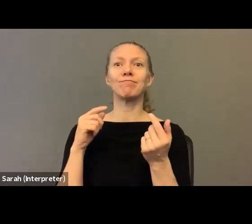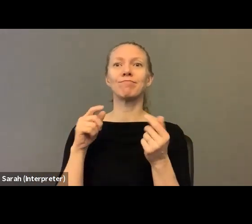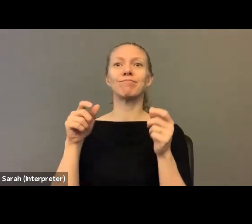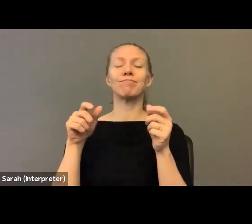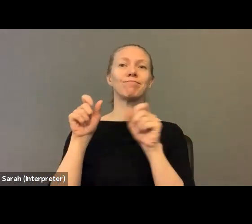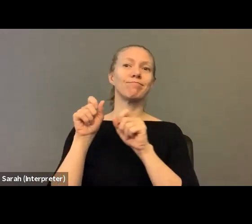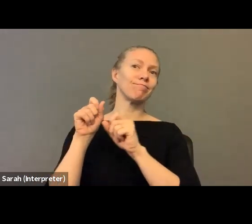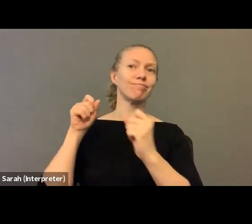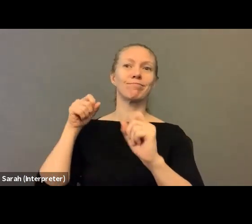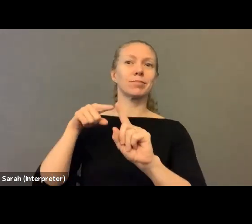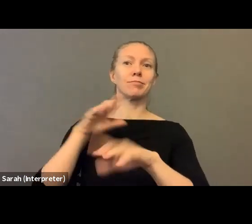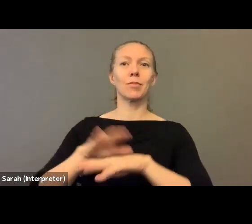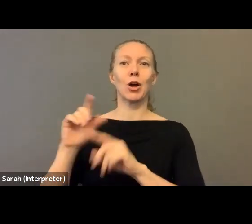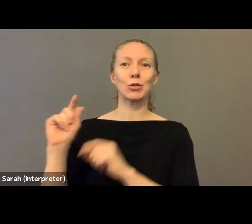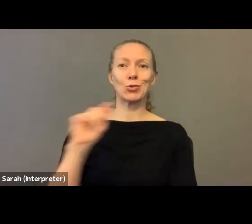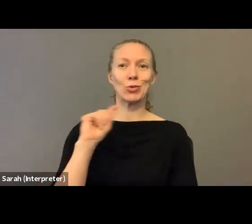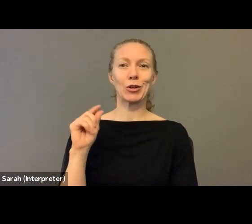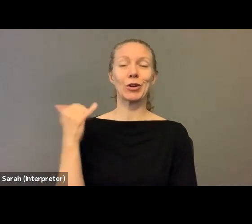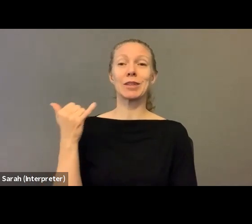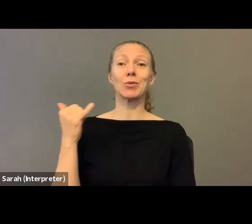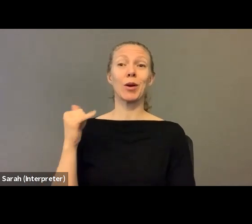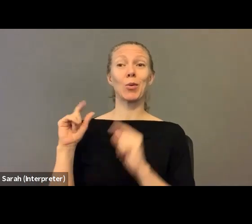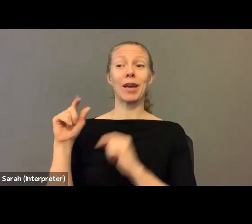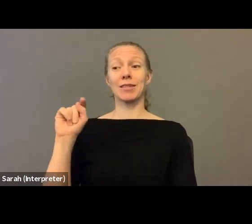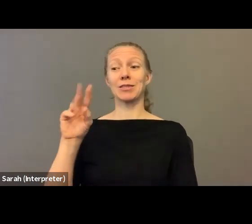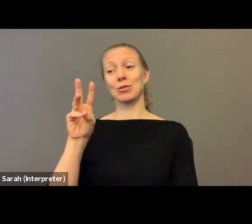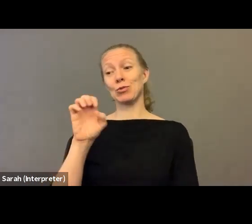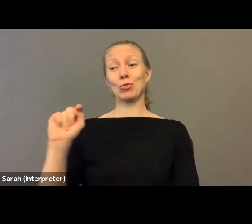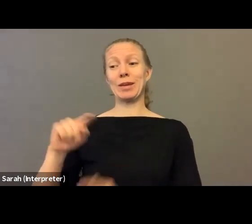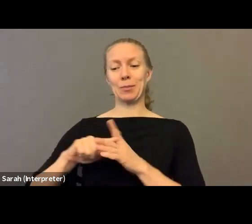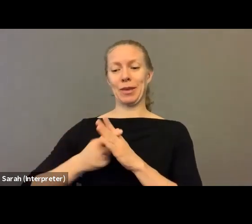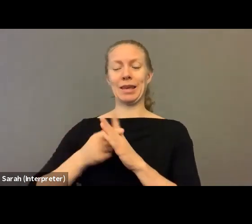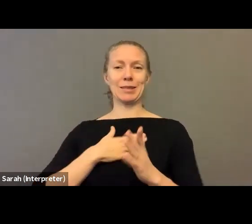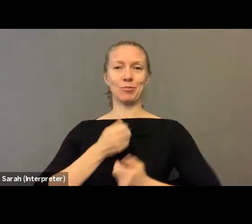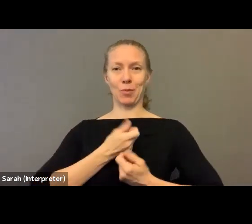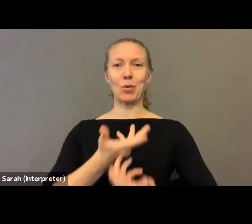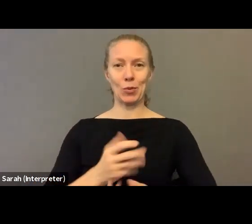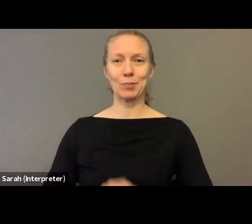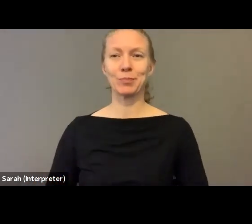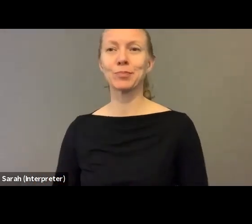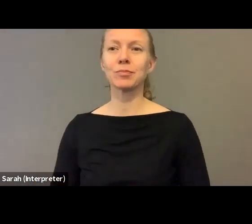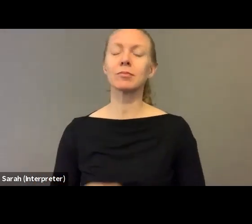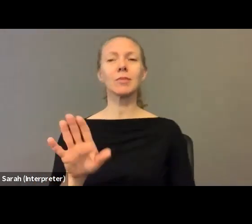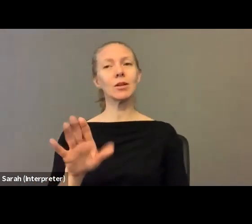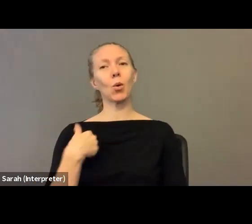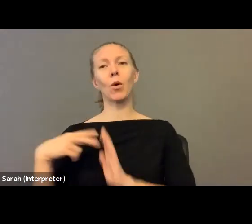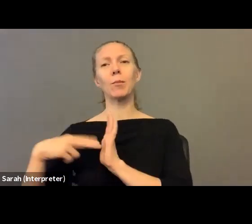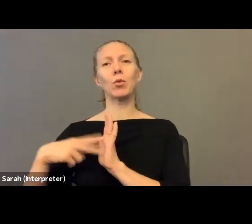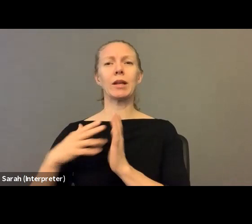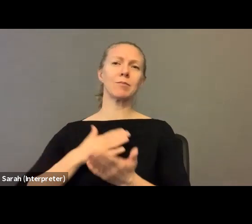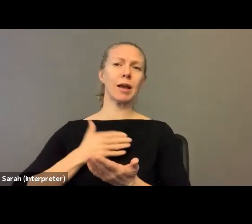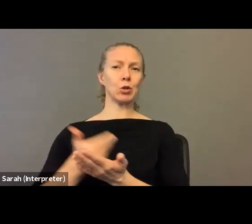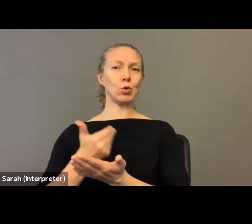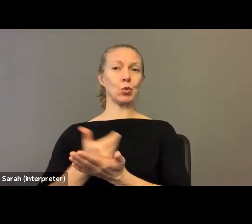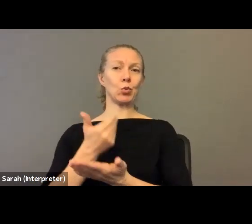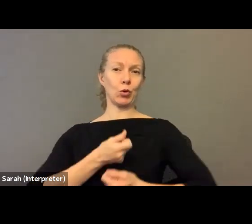and now the tweet starts this poem. So this is, by the way, I'm reading kind of newer stuff for